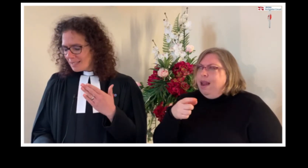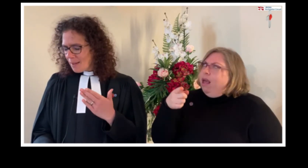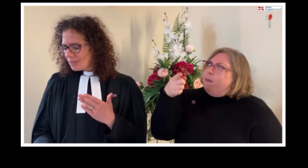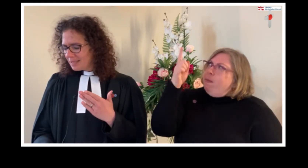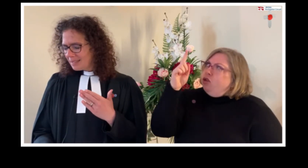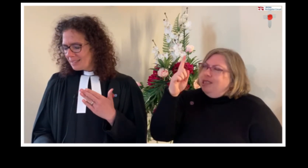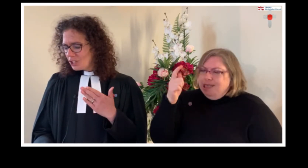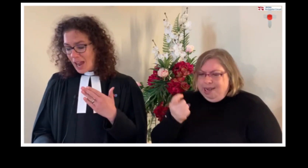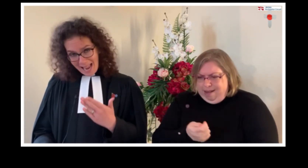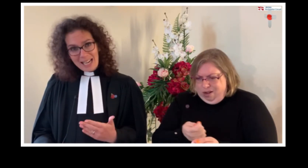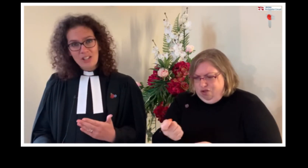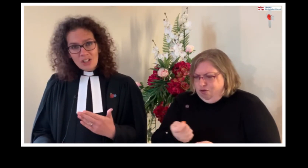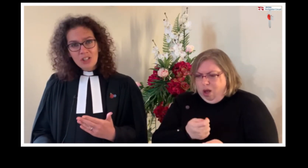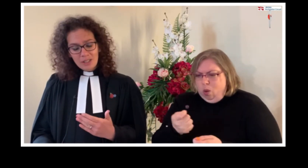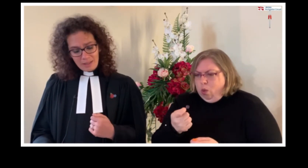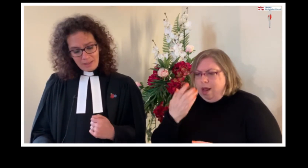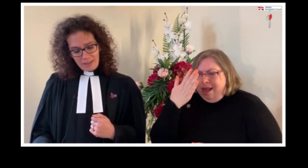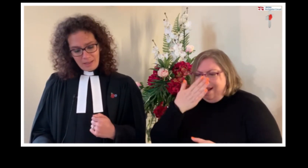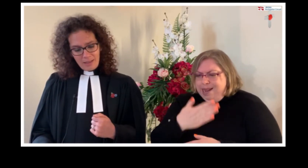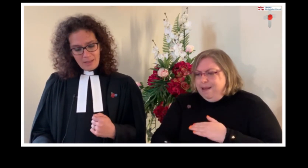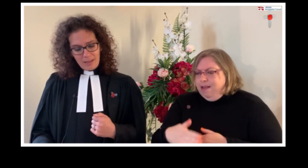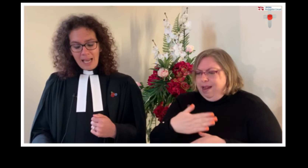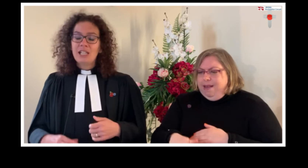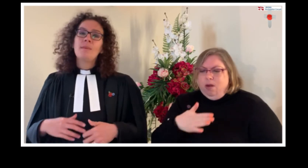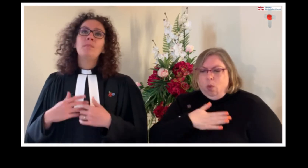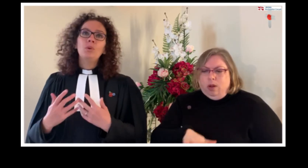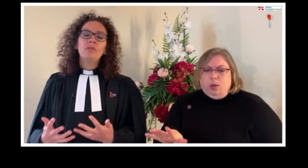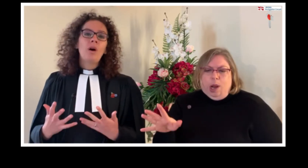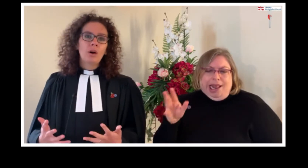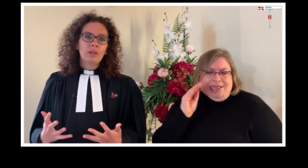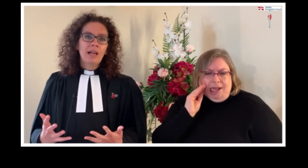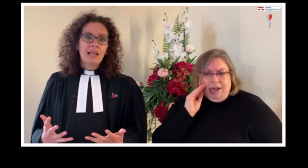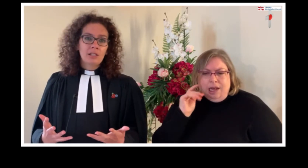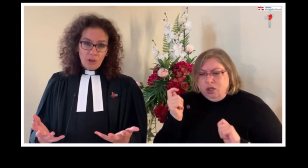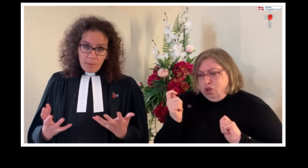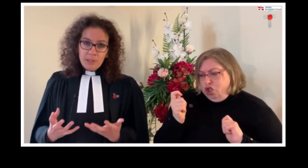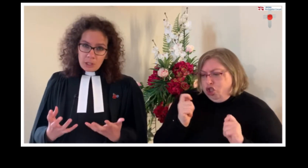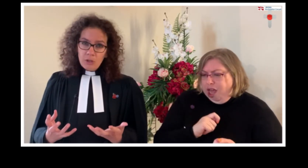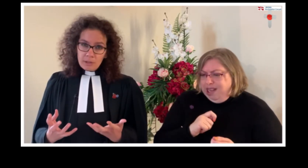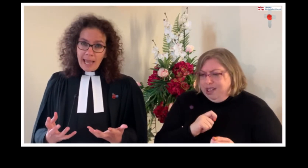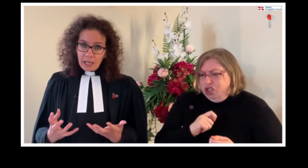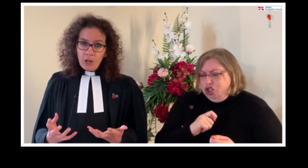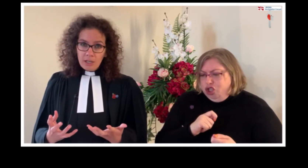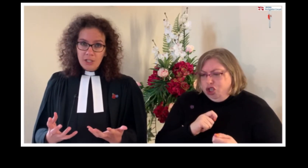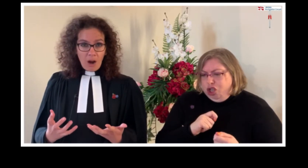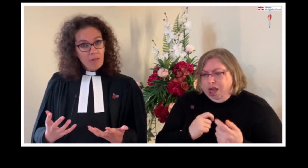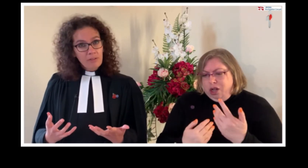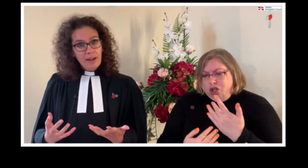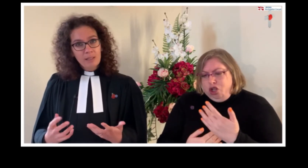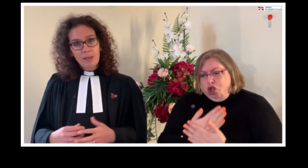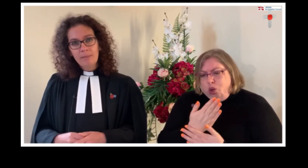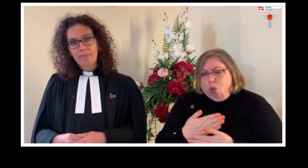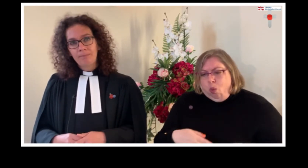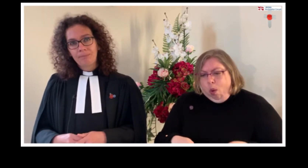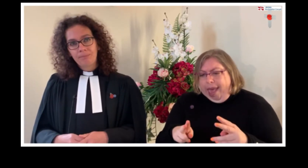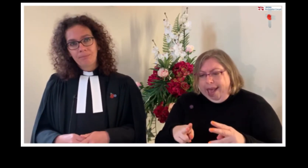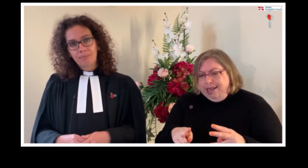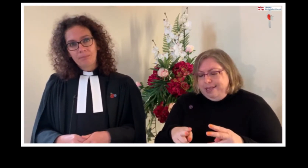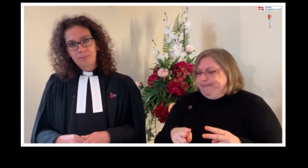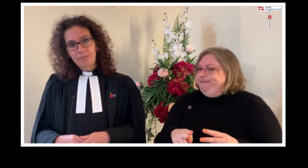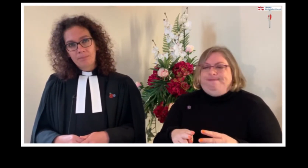refusing to accept change and to move on and adopt new technology horrifies me.